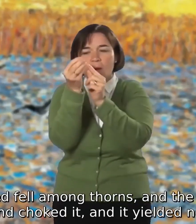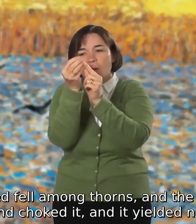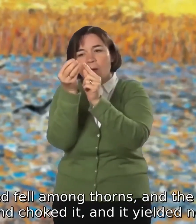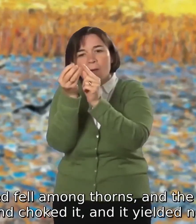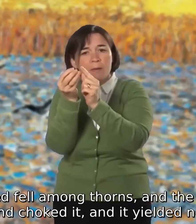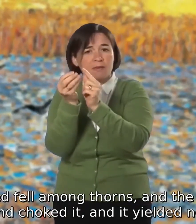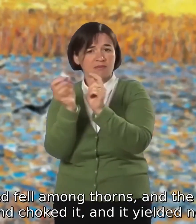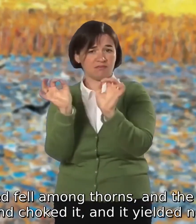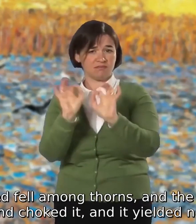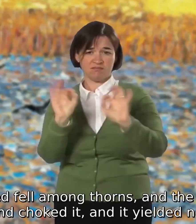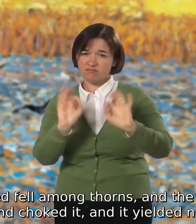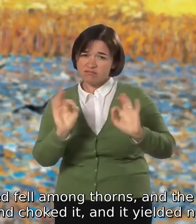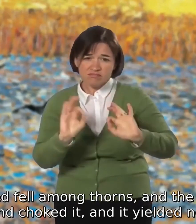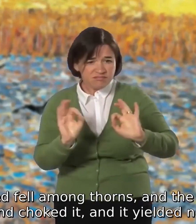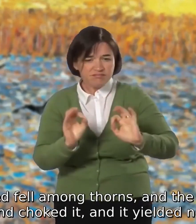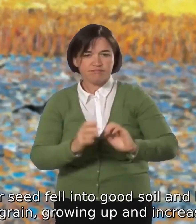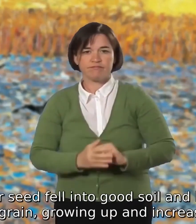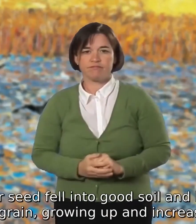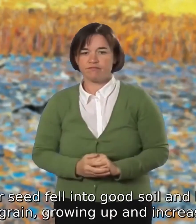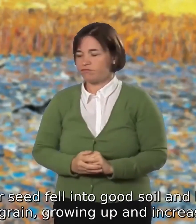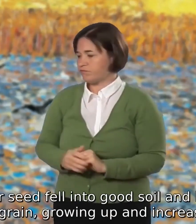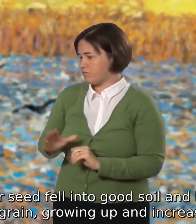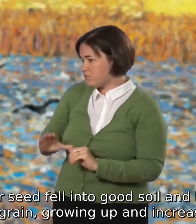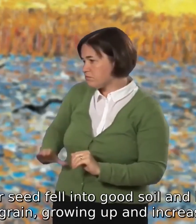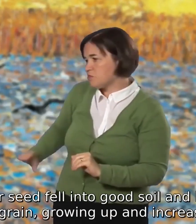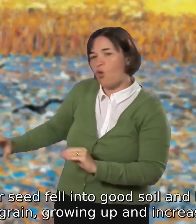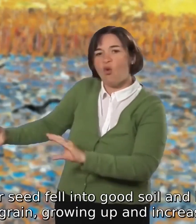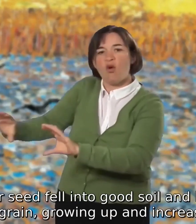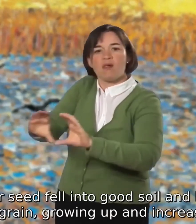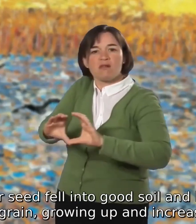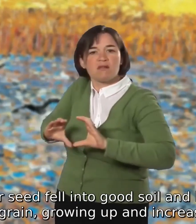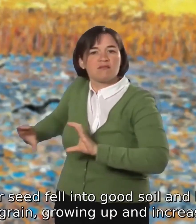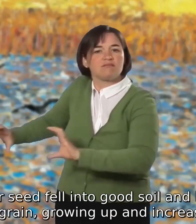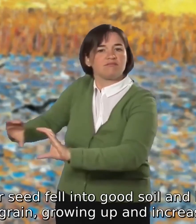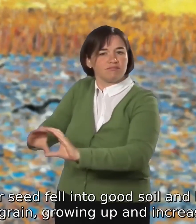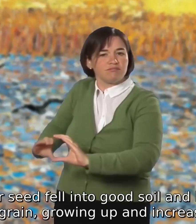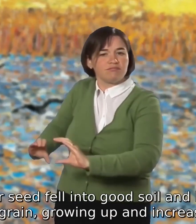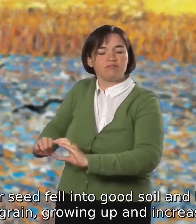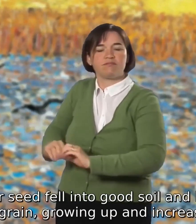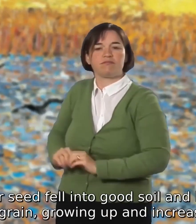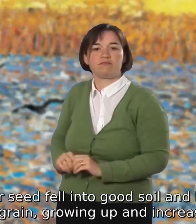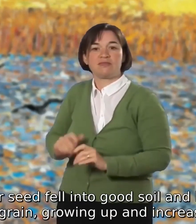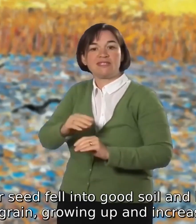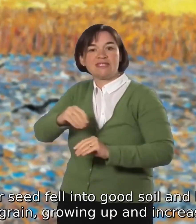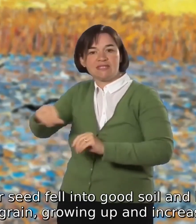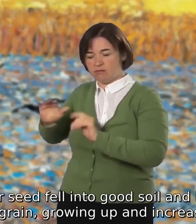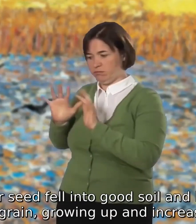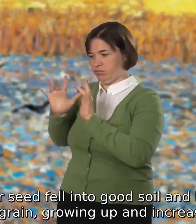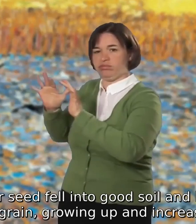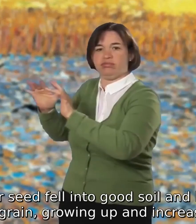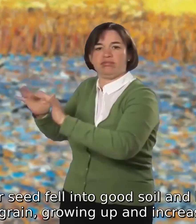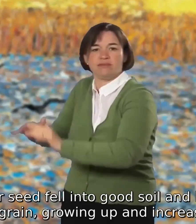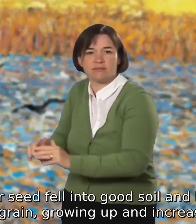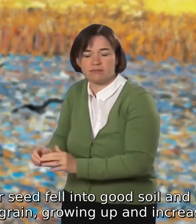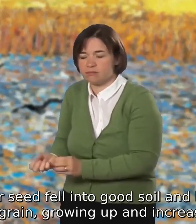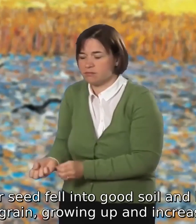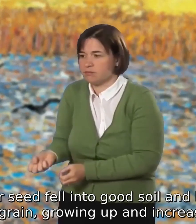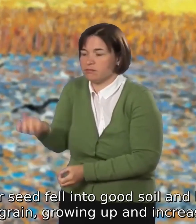grain. Other seed fell into good soil and brought forth grain, growing up and